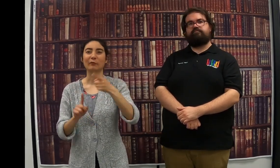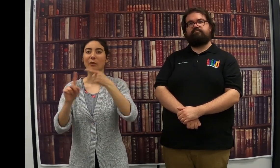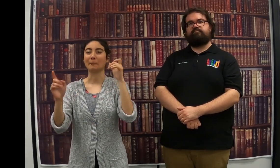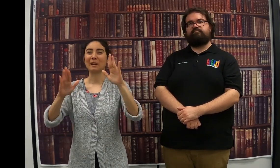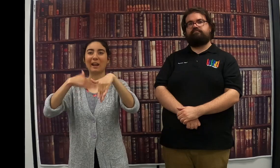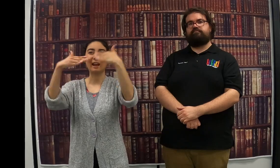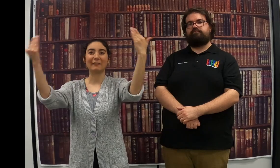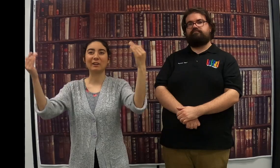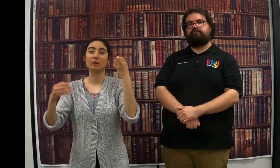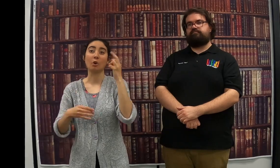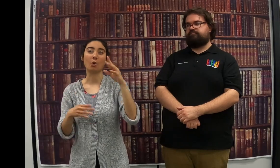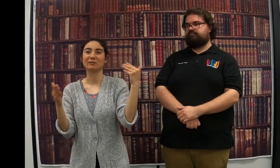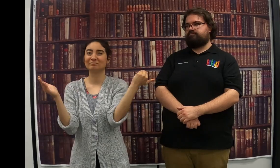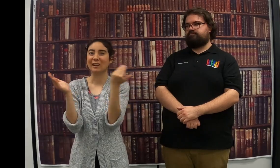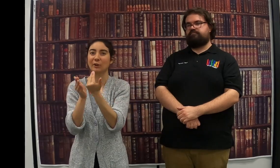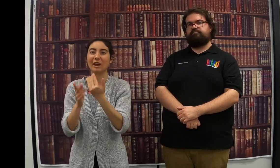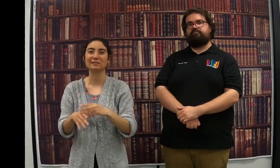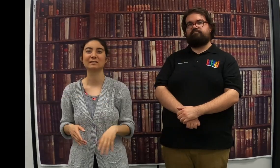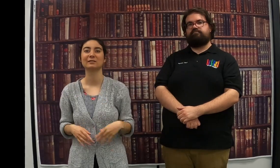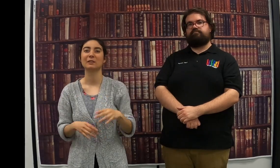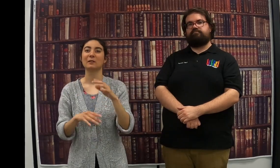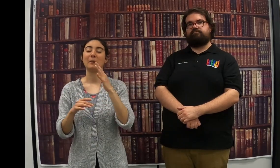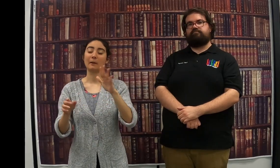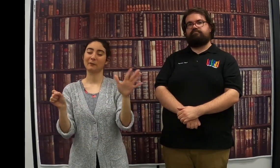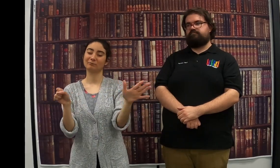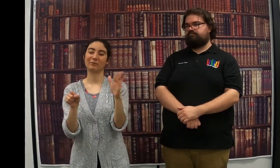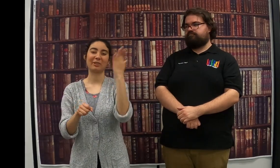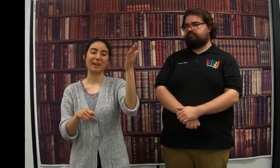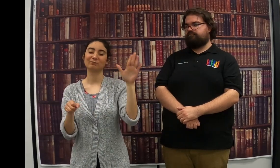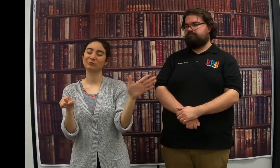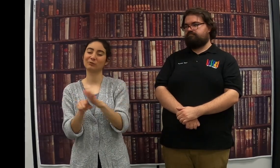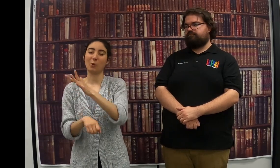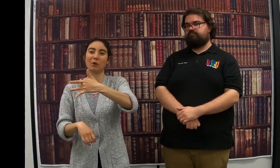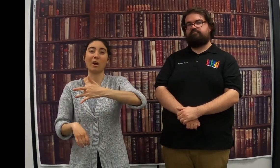heart in profuse strains of unpremeditated